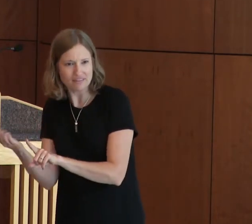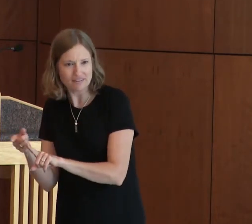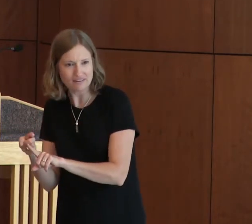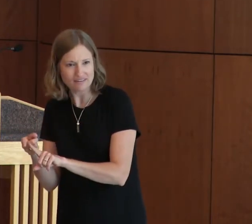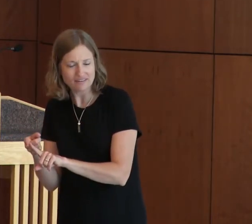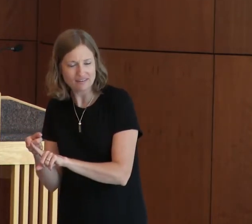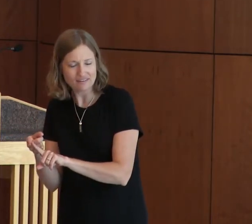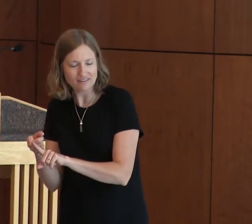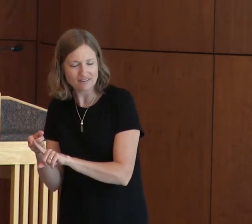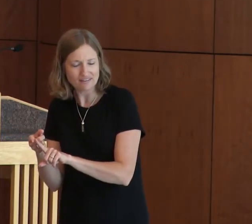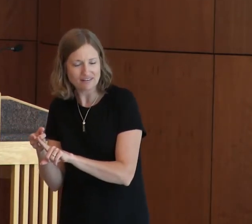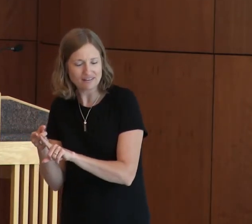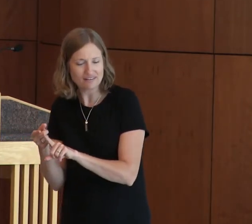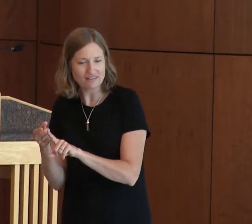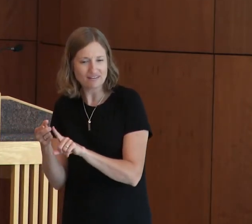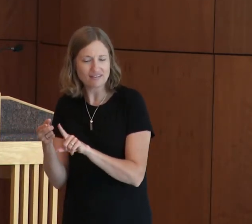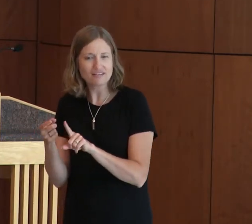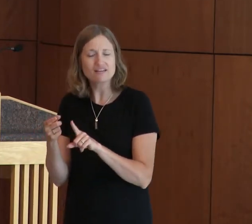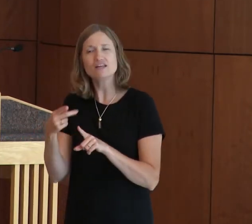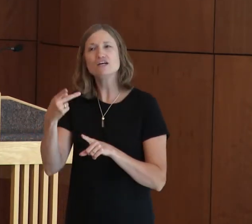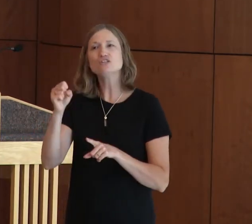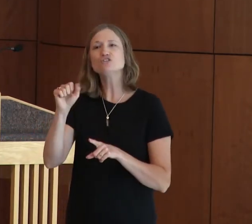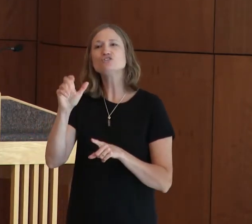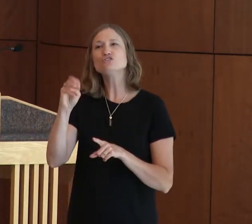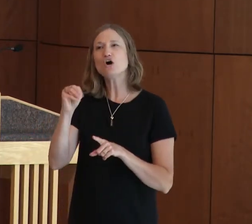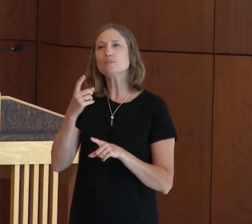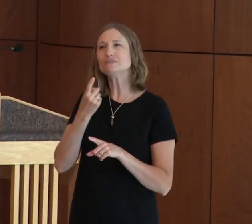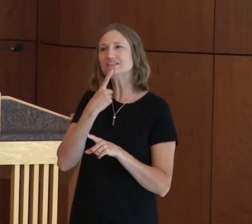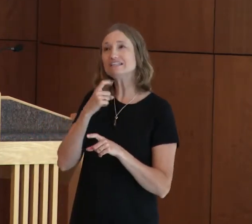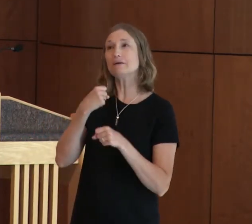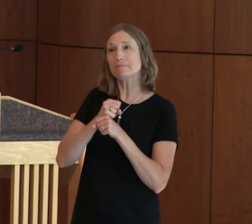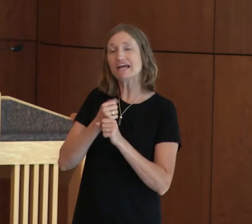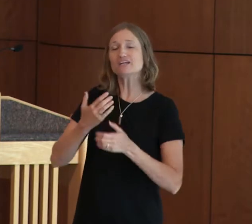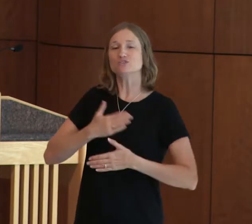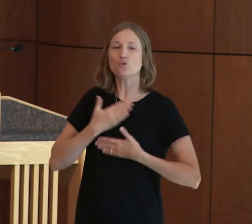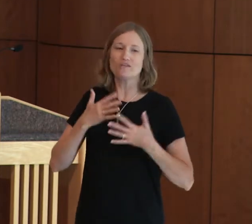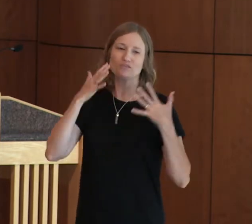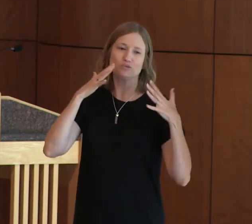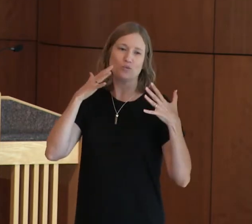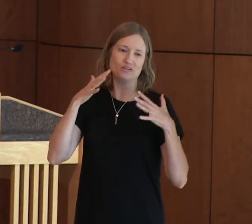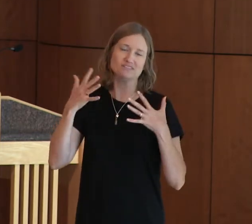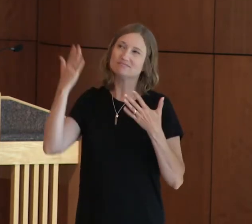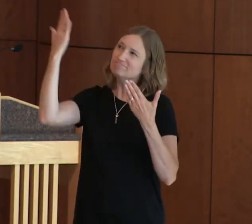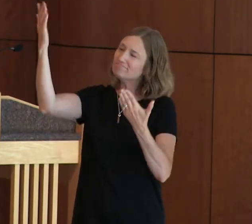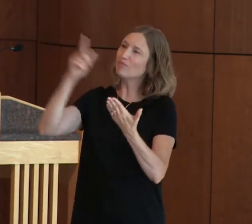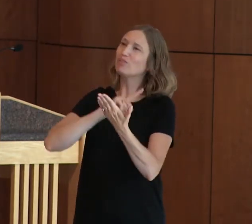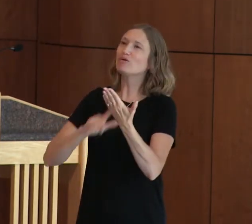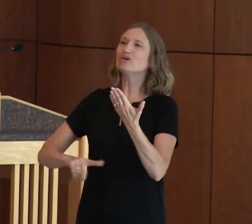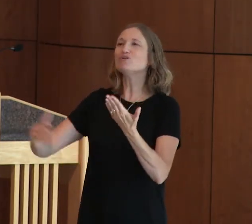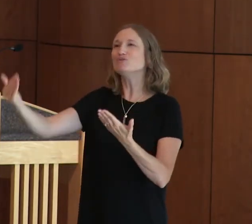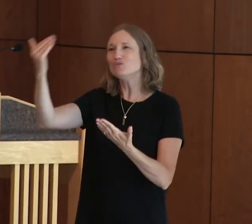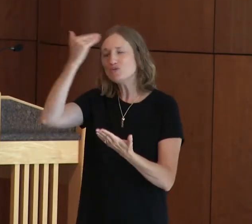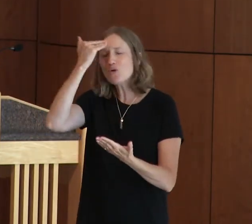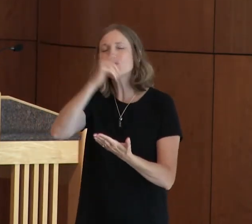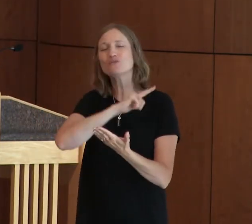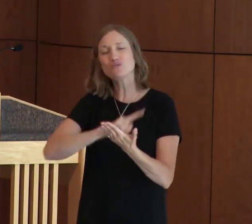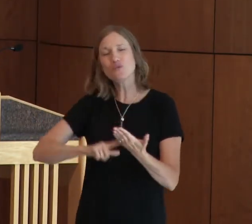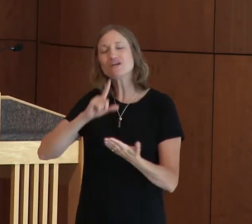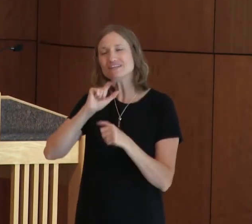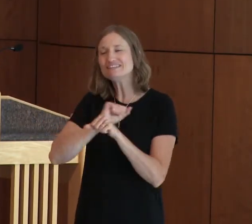in how the psalm comes out. The psalmist tells us, make a joyful noise to the Lord. Know that the Lord is God. Enter his